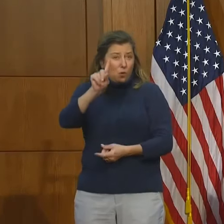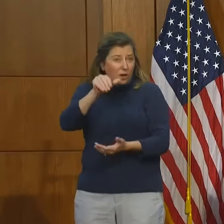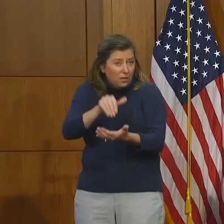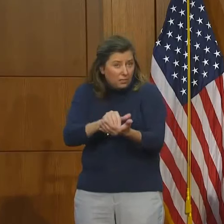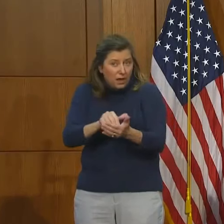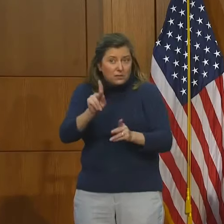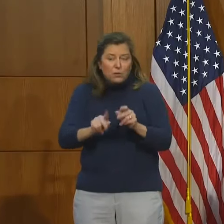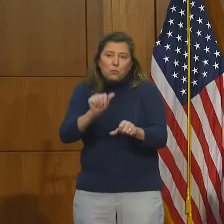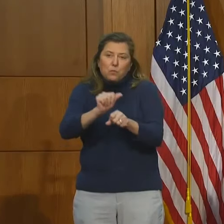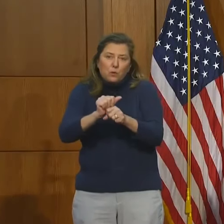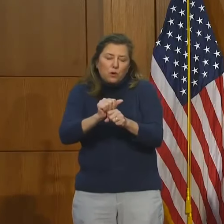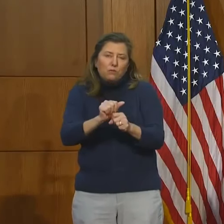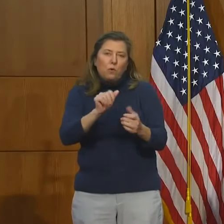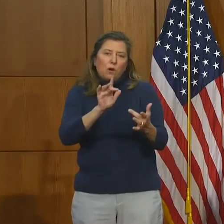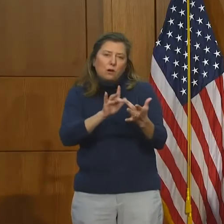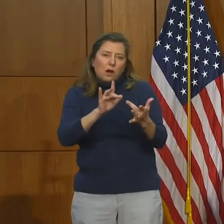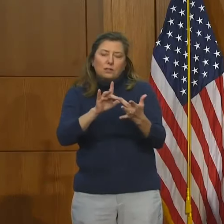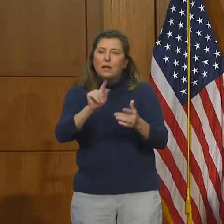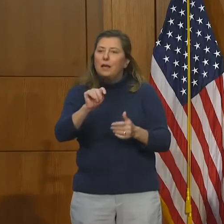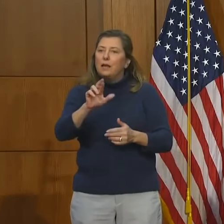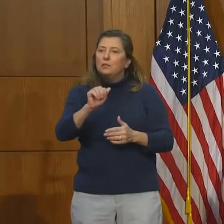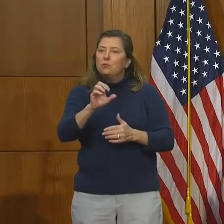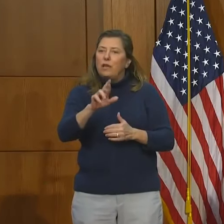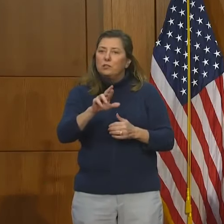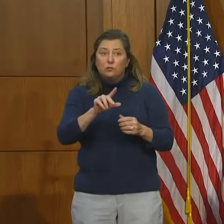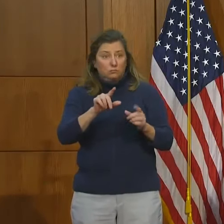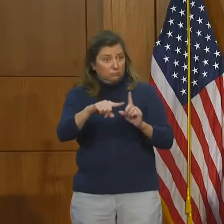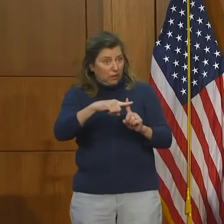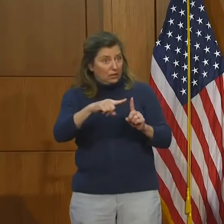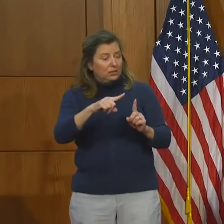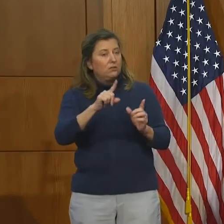1,000 contact tracers. We have approximately